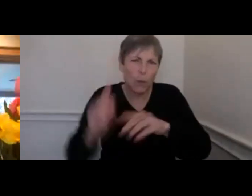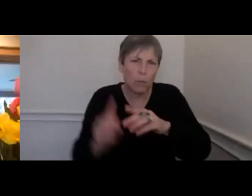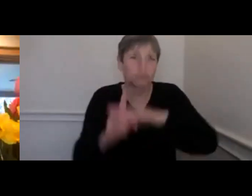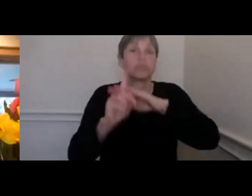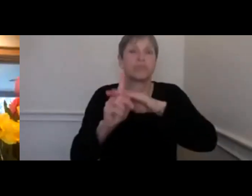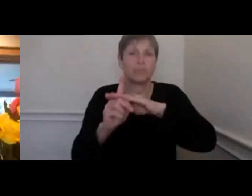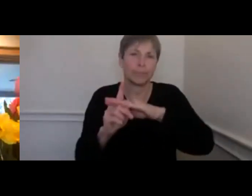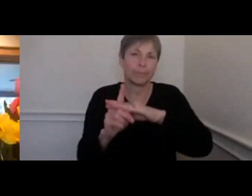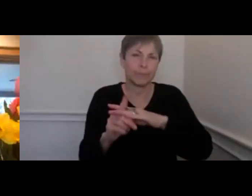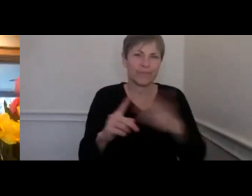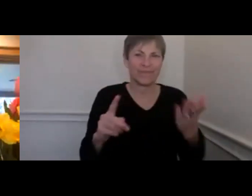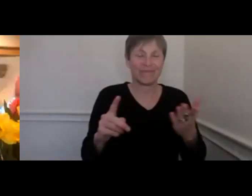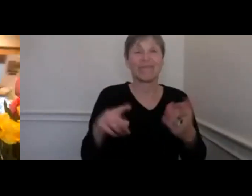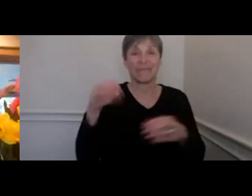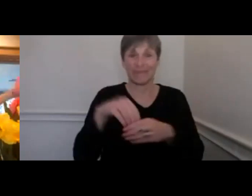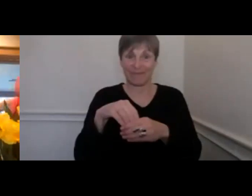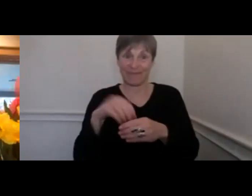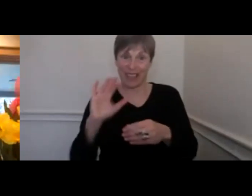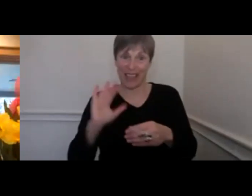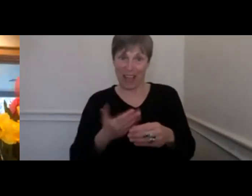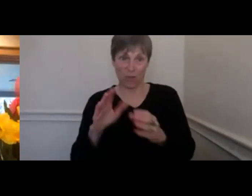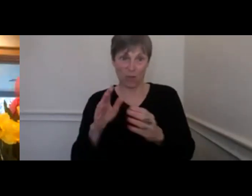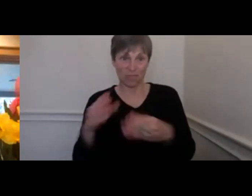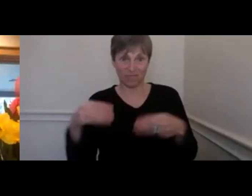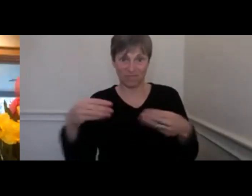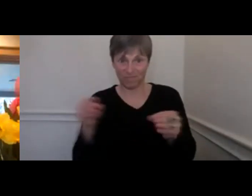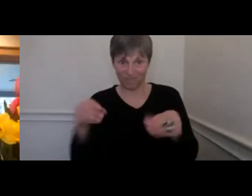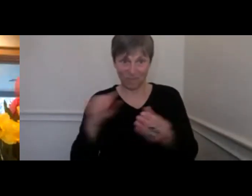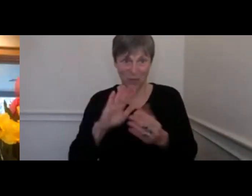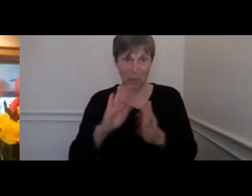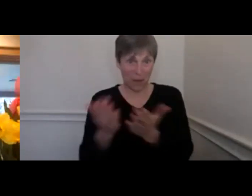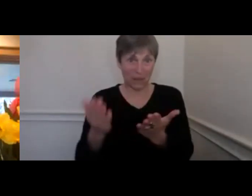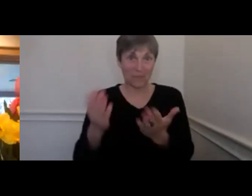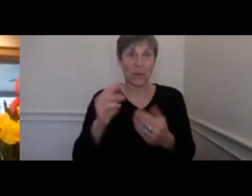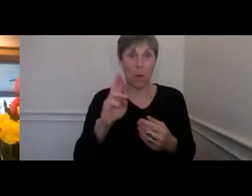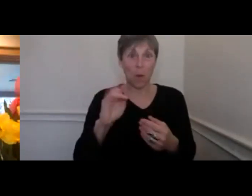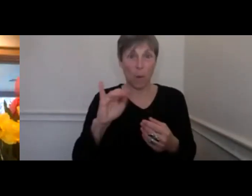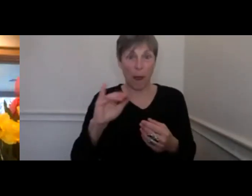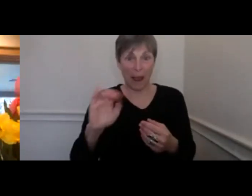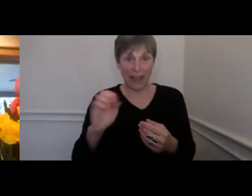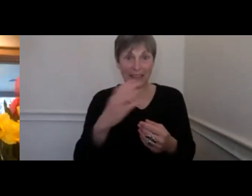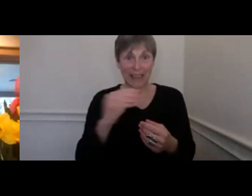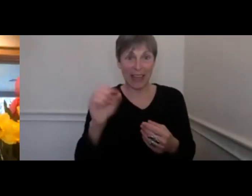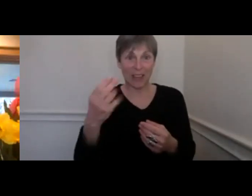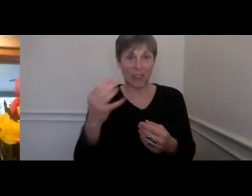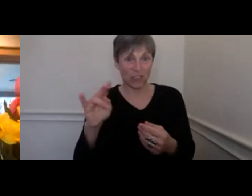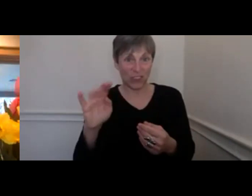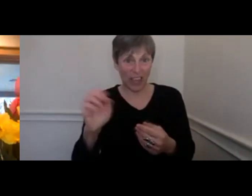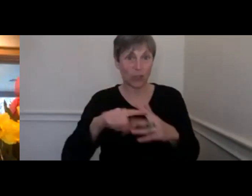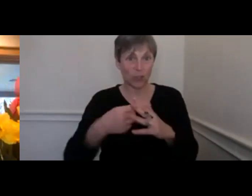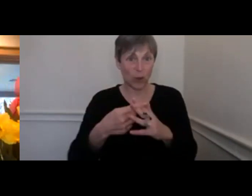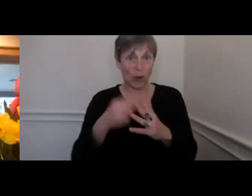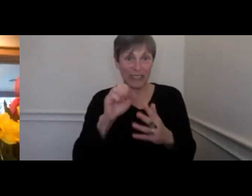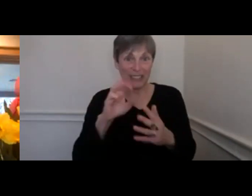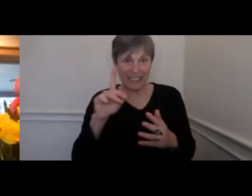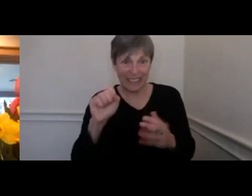our Rise and Shine Across the Seasons. Rise and Shine, Starting Seeds with Ease book. And so